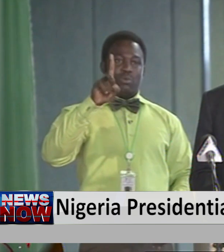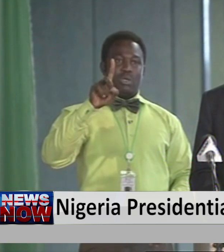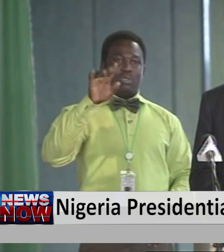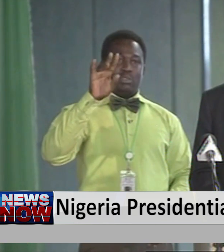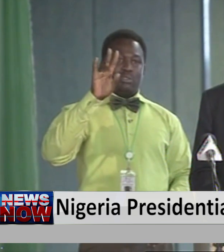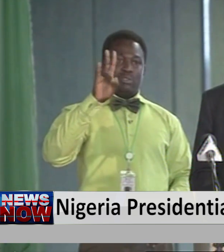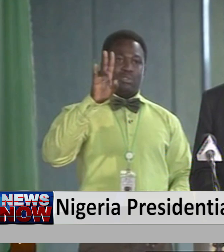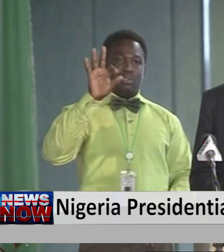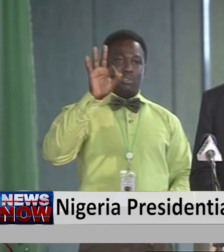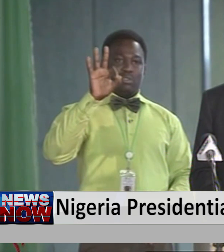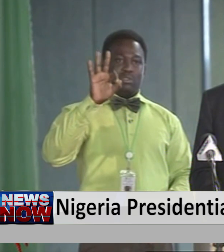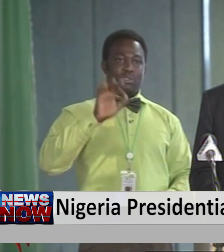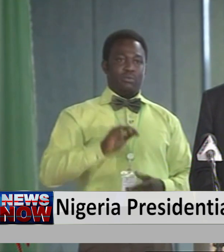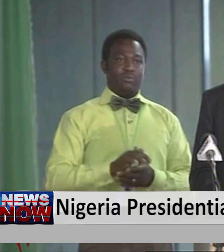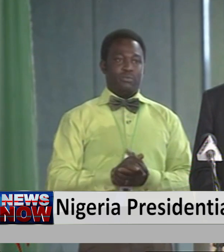137.